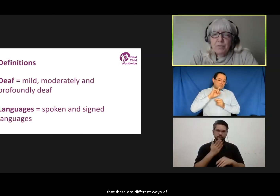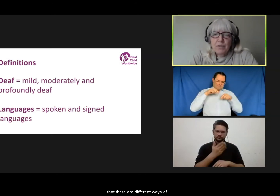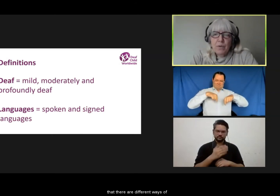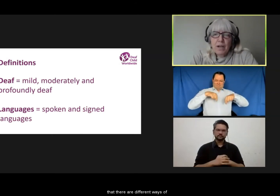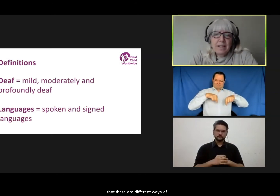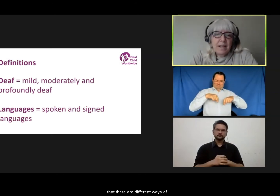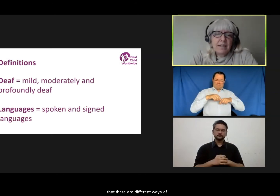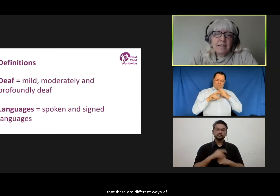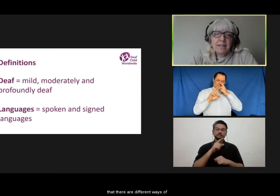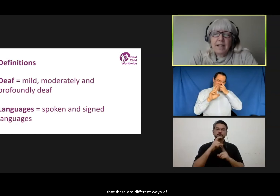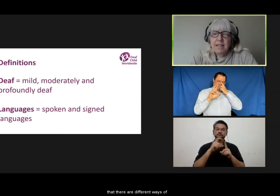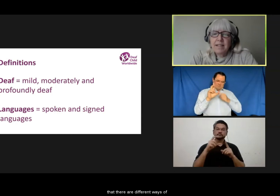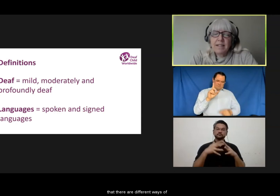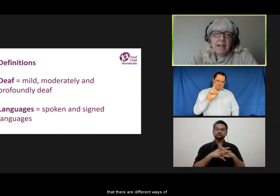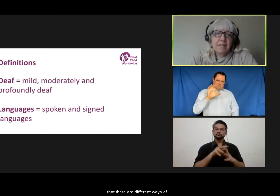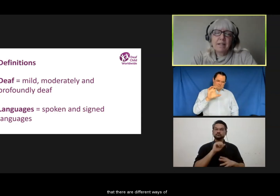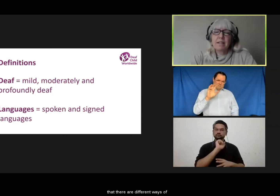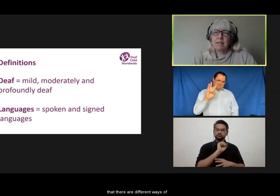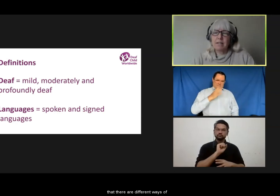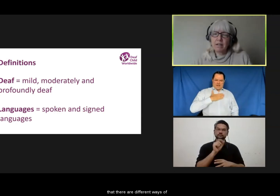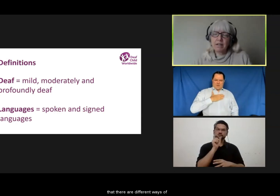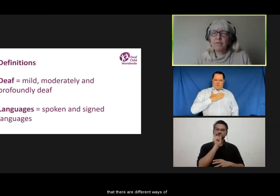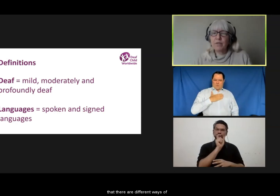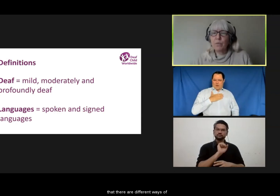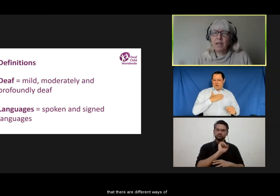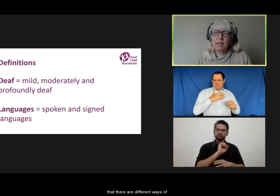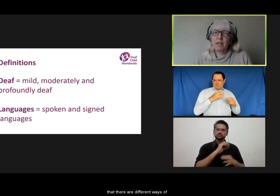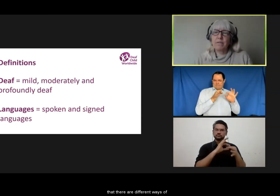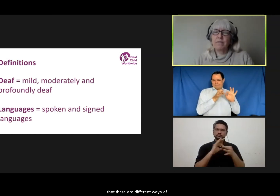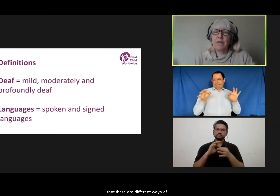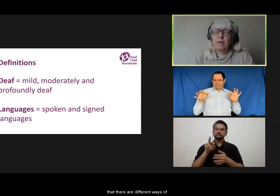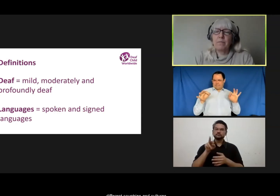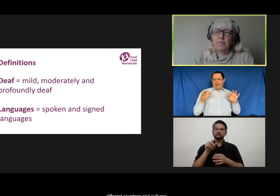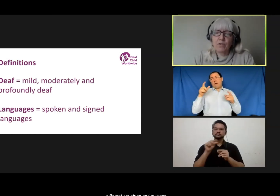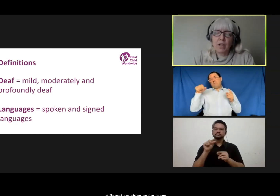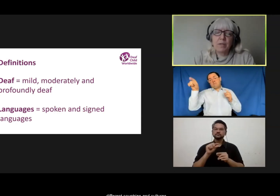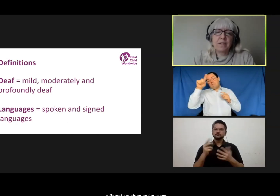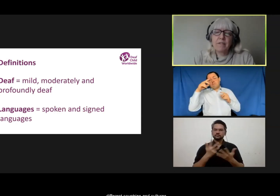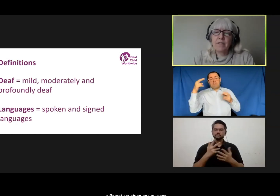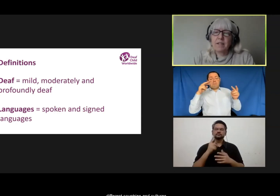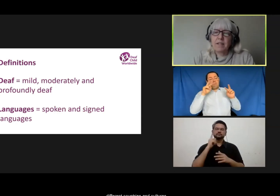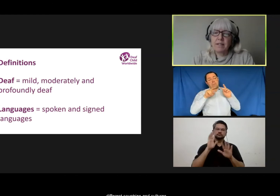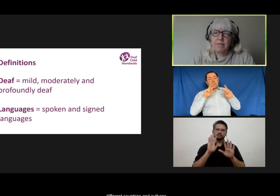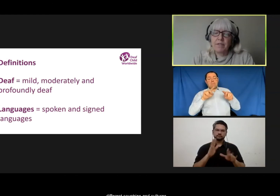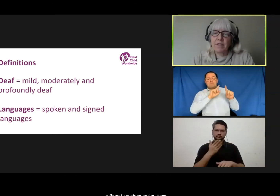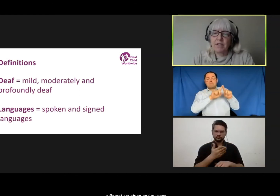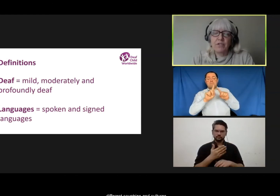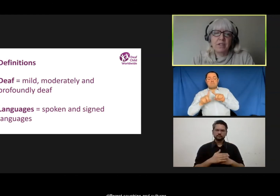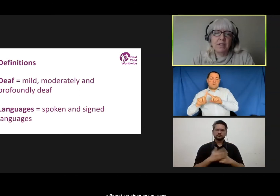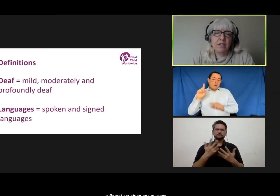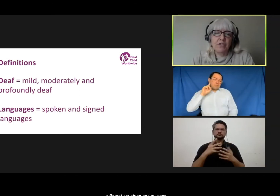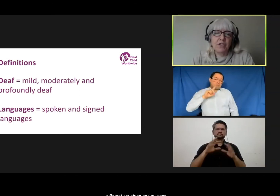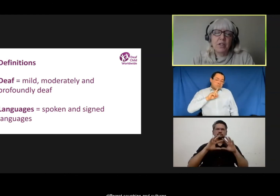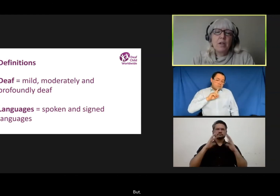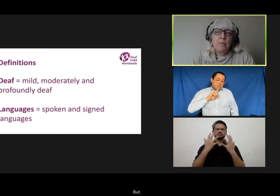Child Worldwide, and I understand that there are different ways of describing deafness in different countries